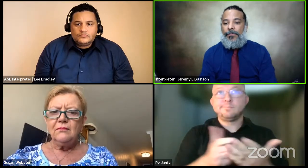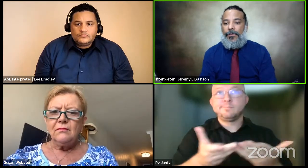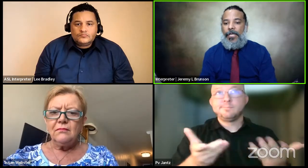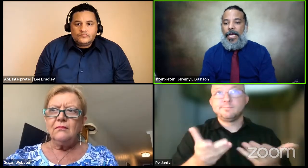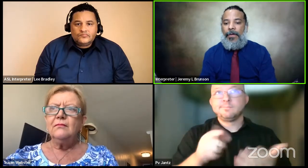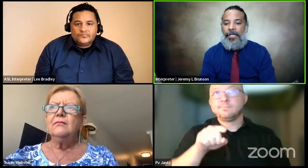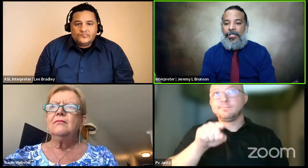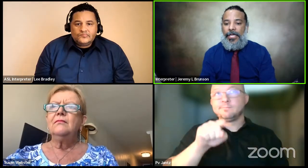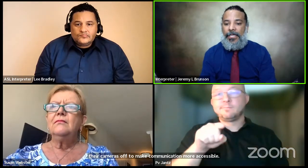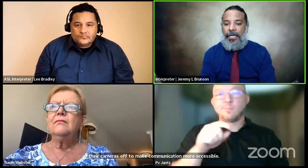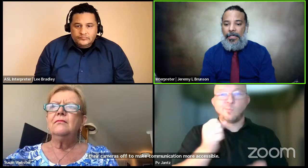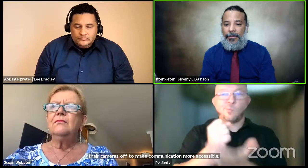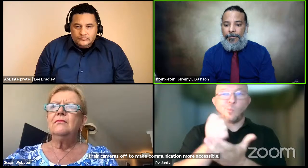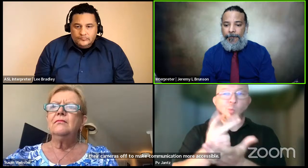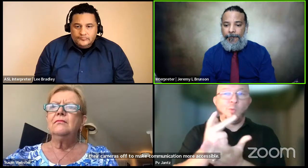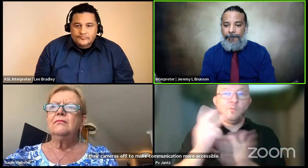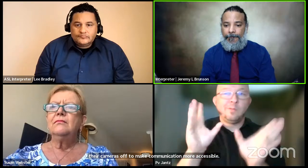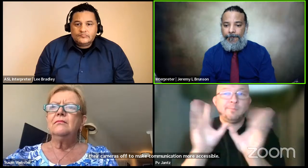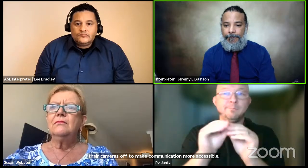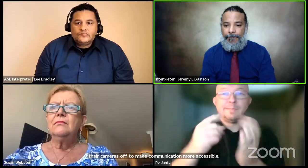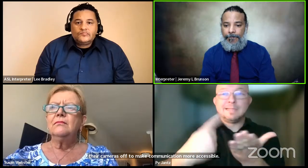Okay, so the first item on the agenda